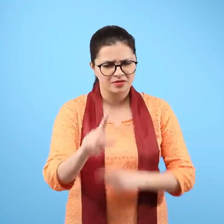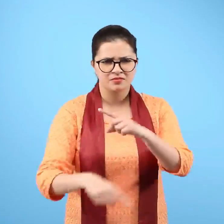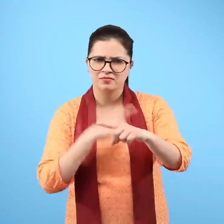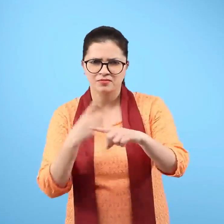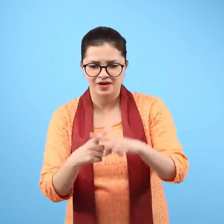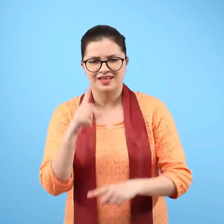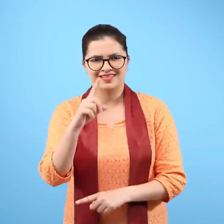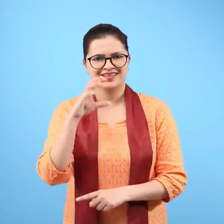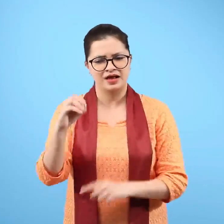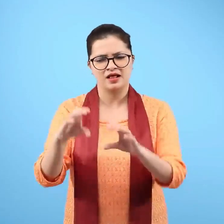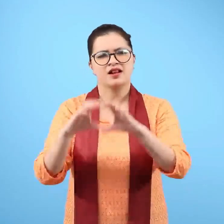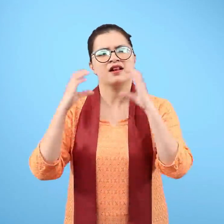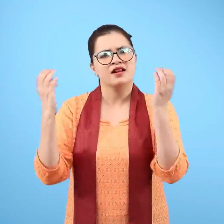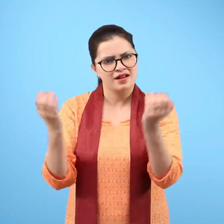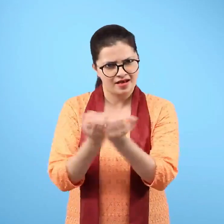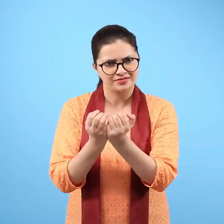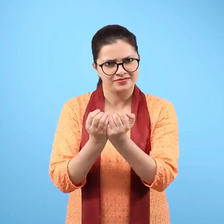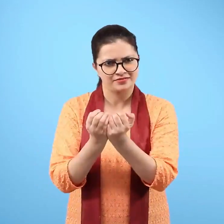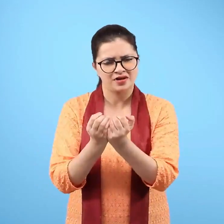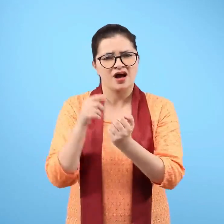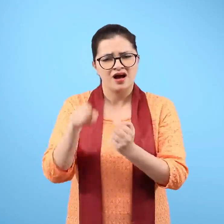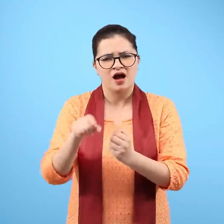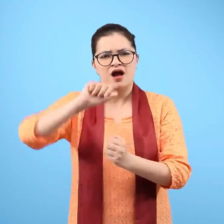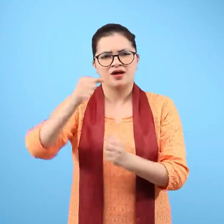Almirah in 5th and 10th.